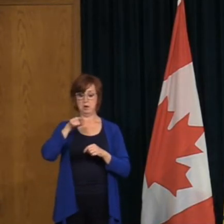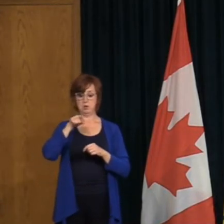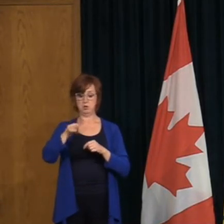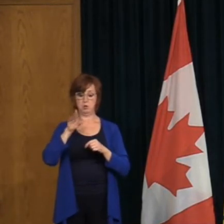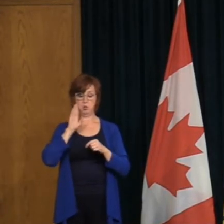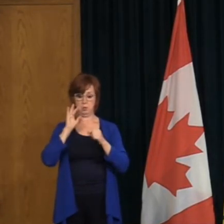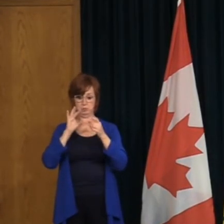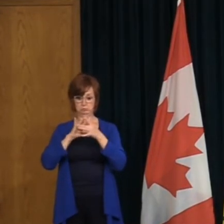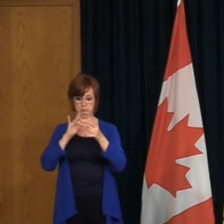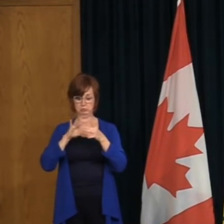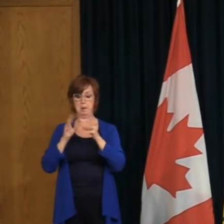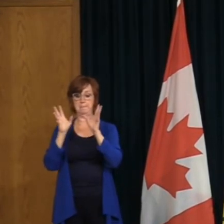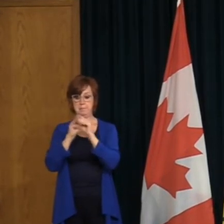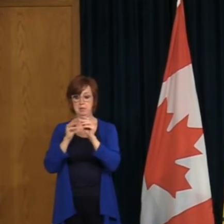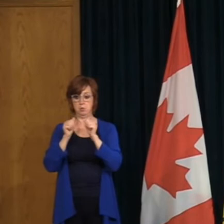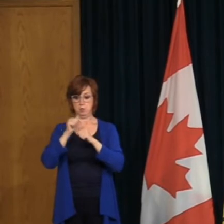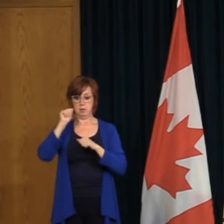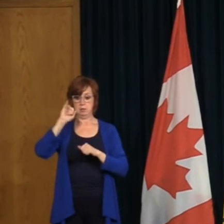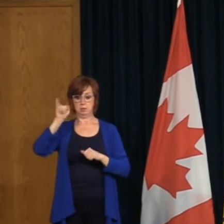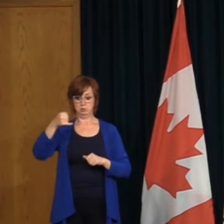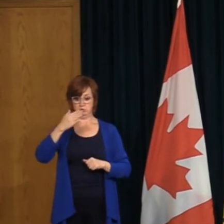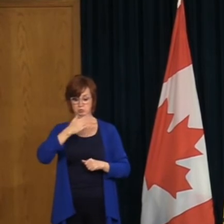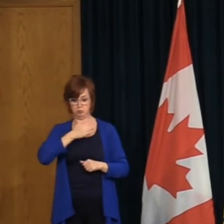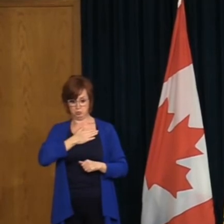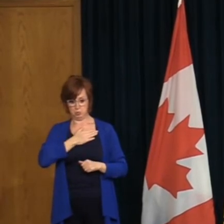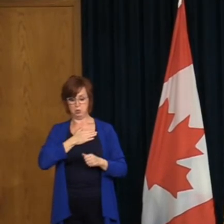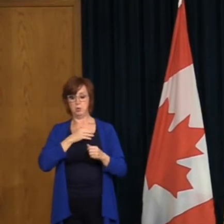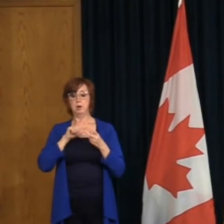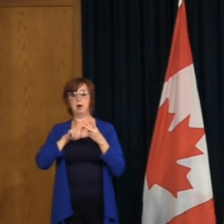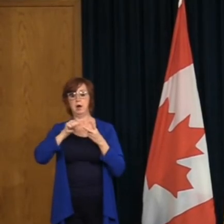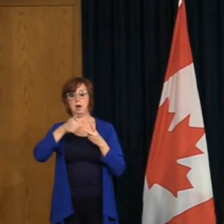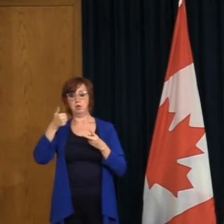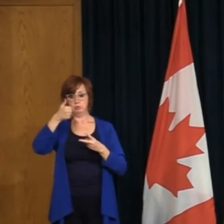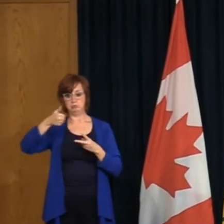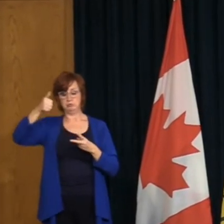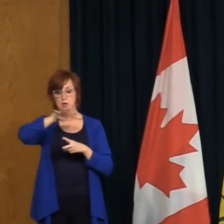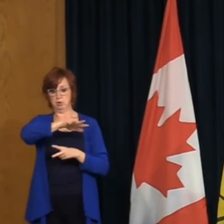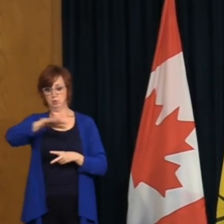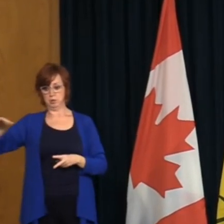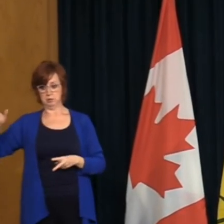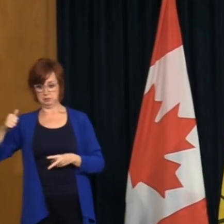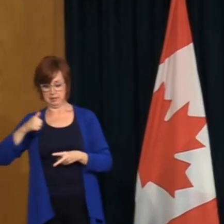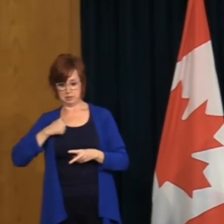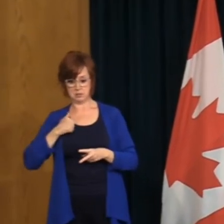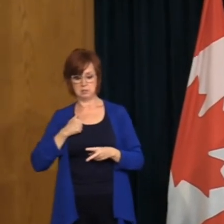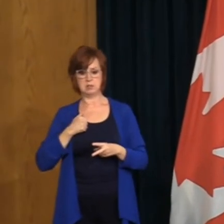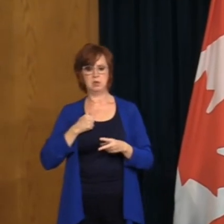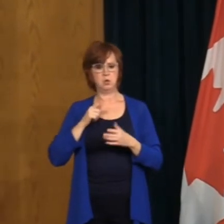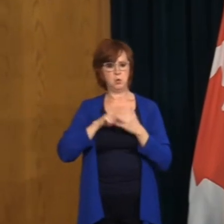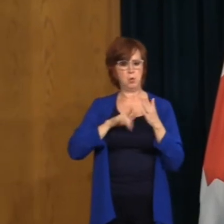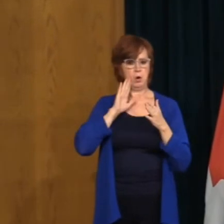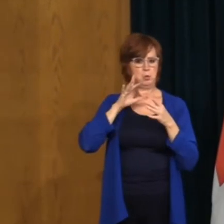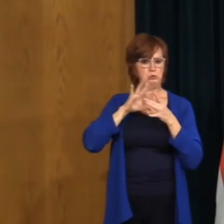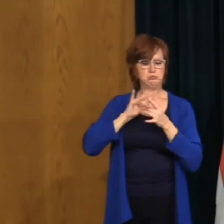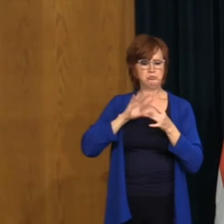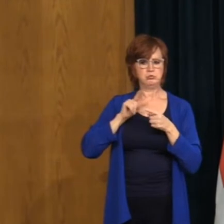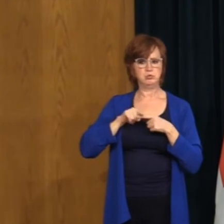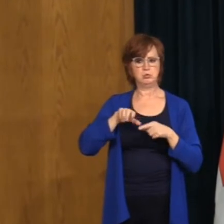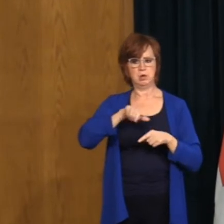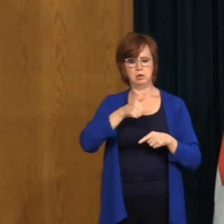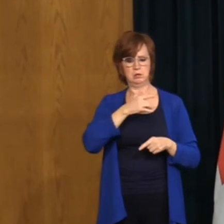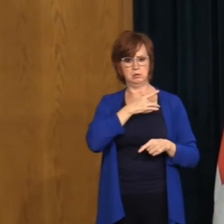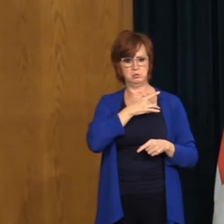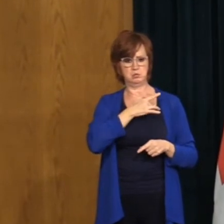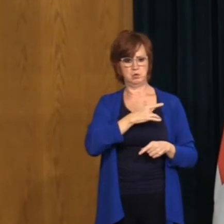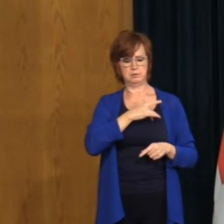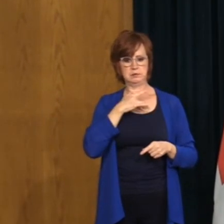other provinces about what you want from the federal government to help with long-term care facilities. Well, with respect, our ask of the